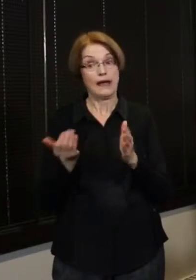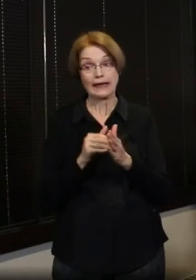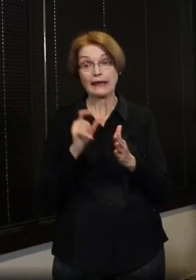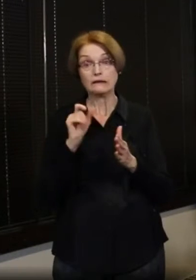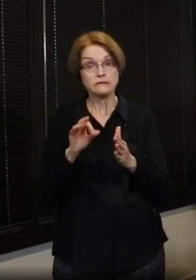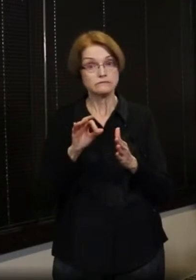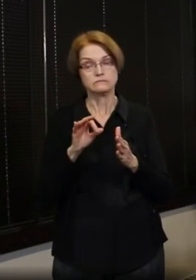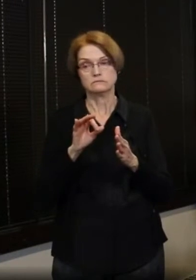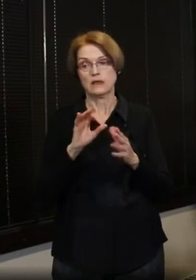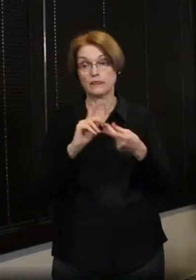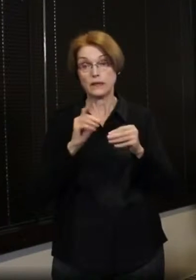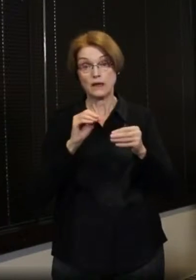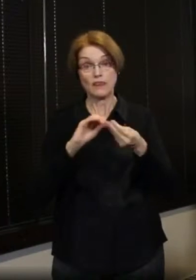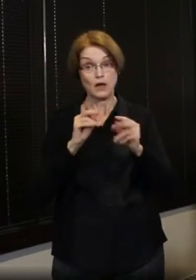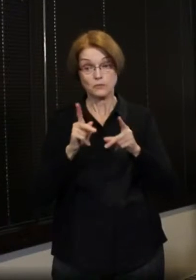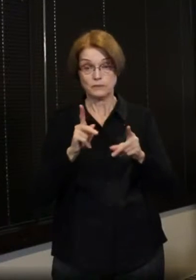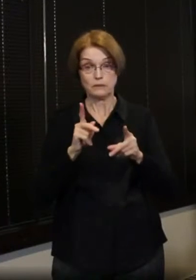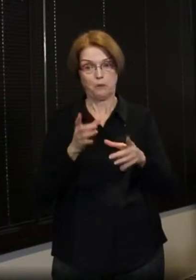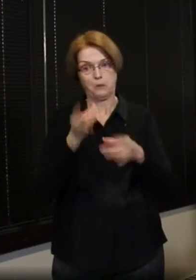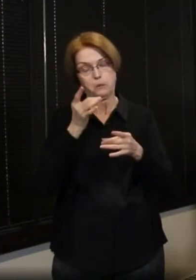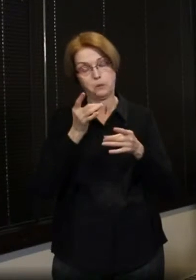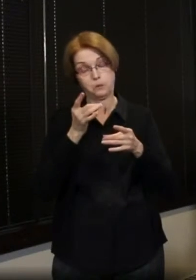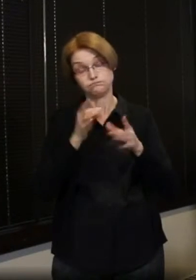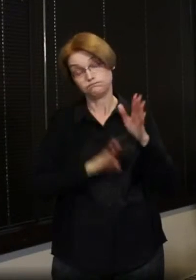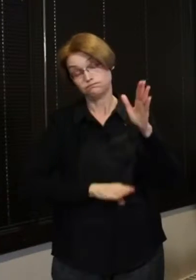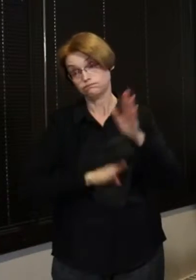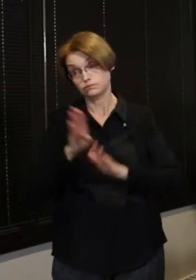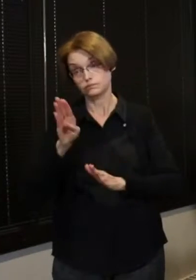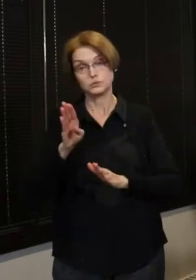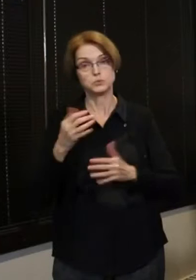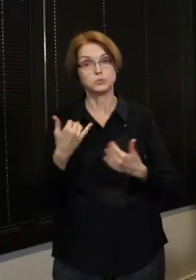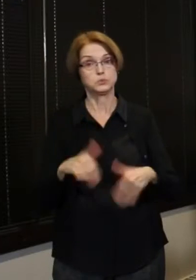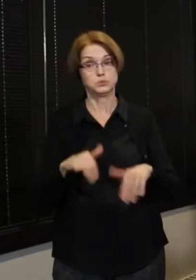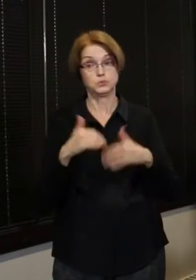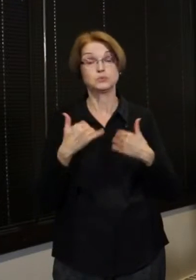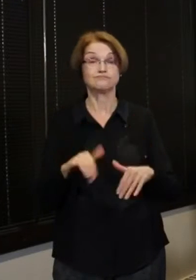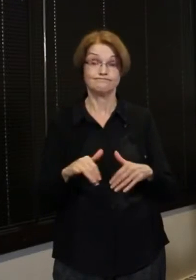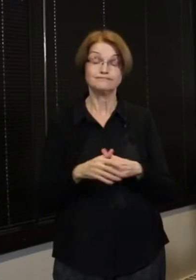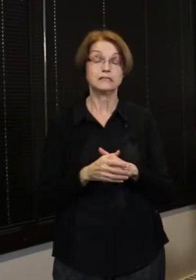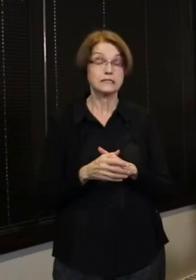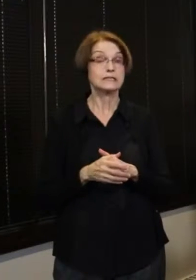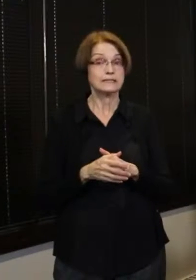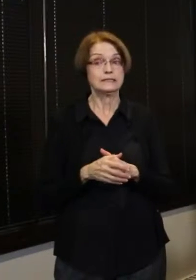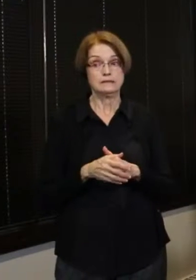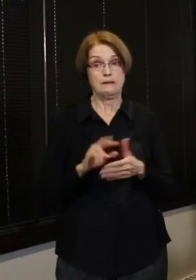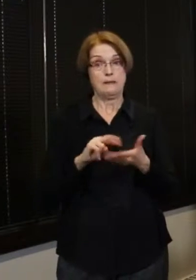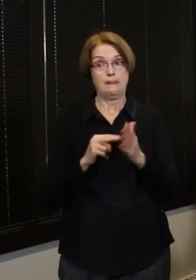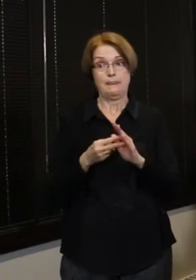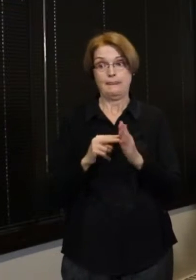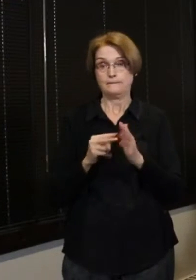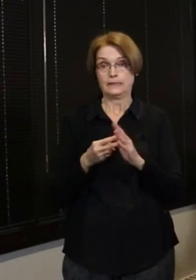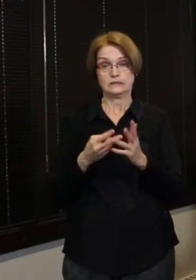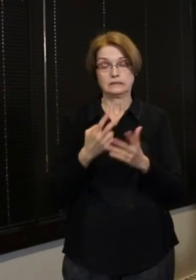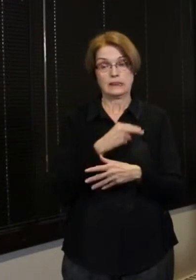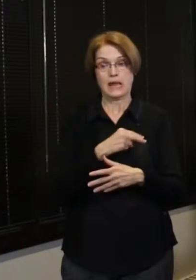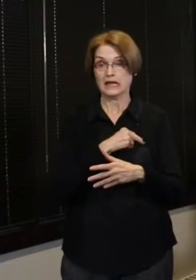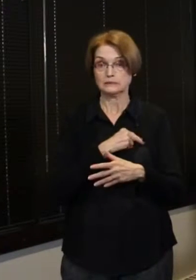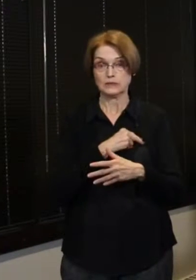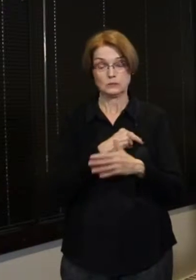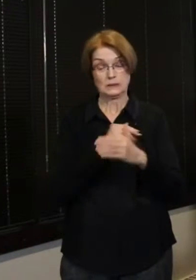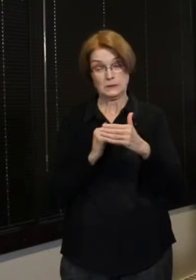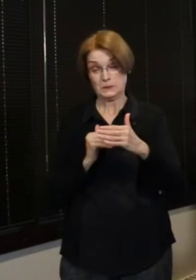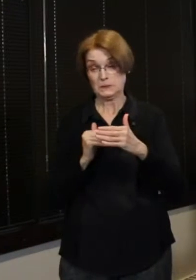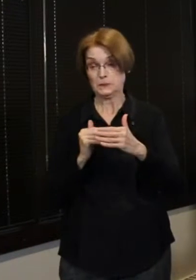the number of cases, pushing those numbers that we had seen before, that would then get us closer to a tipping point into that